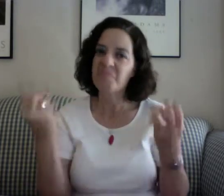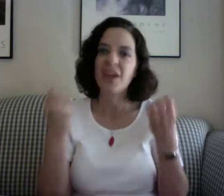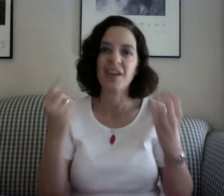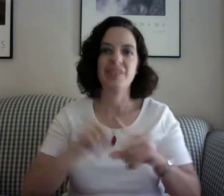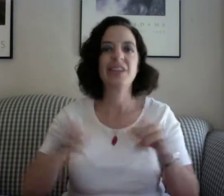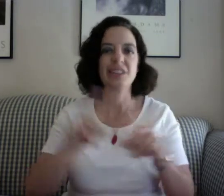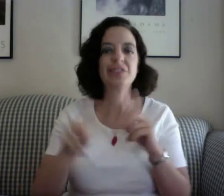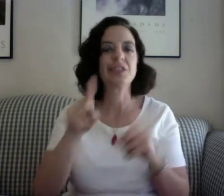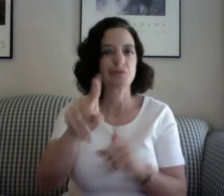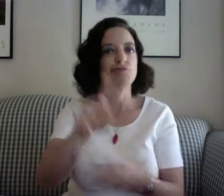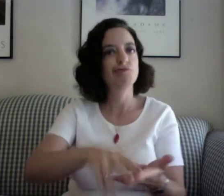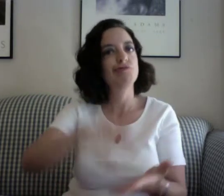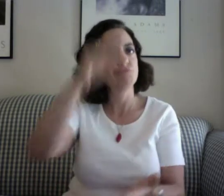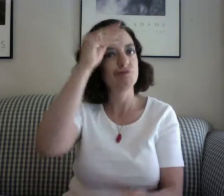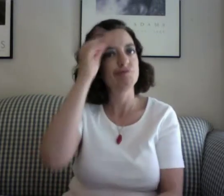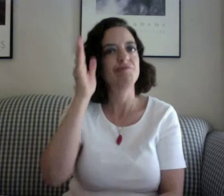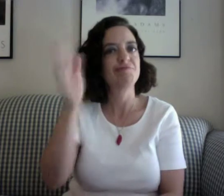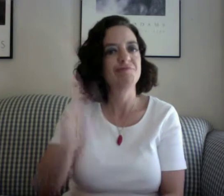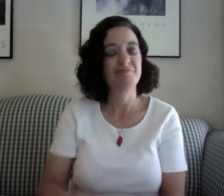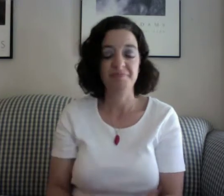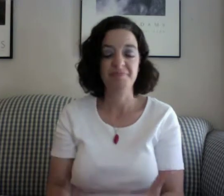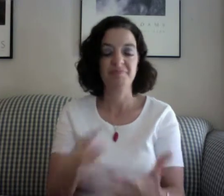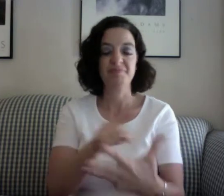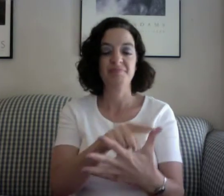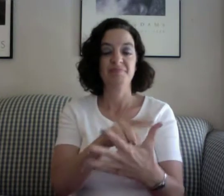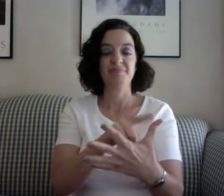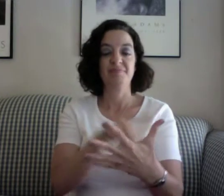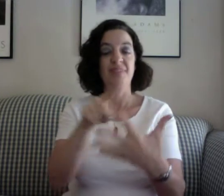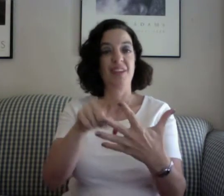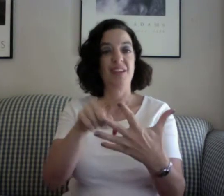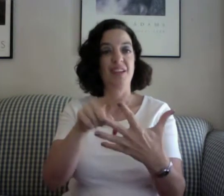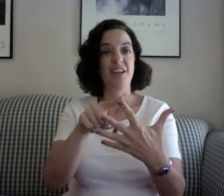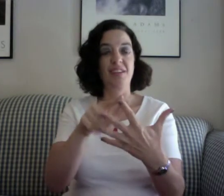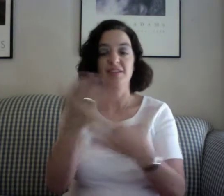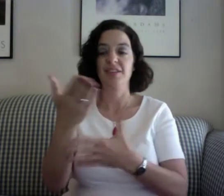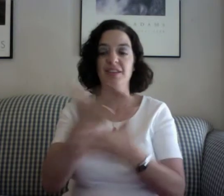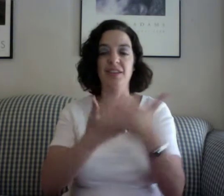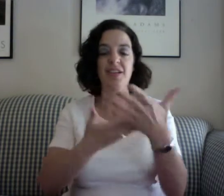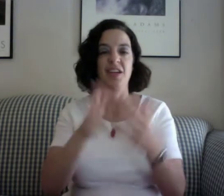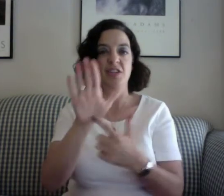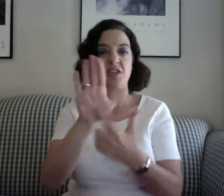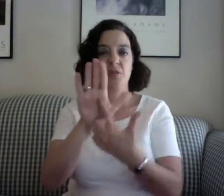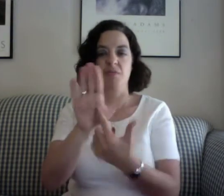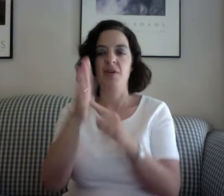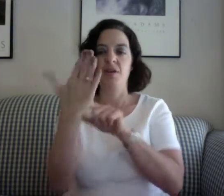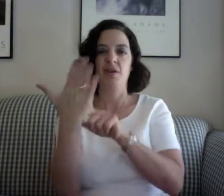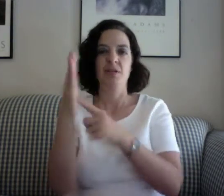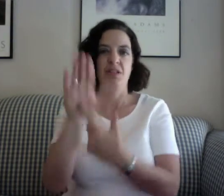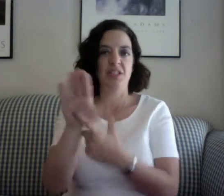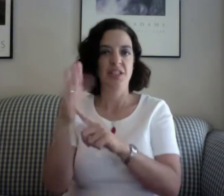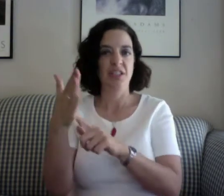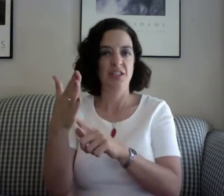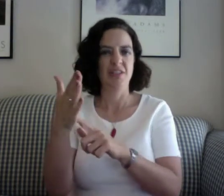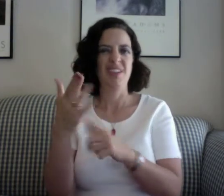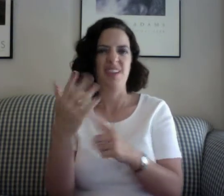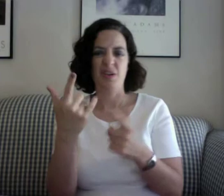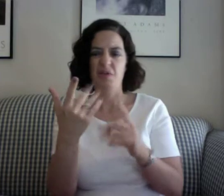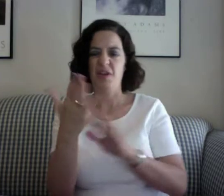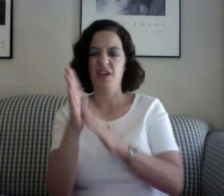claw. So there's a lot of different hand shapes that you'll learn as we go through. The next one is palm orientation.